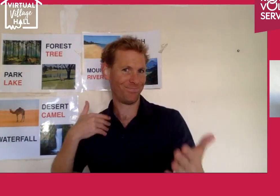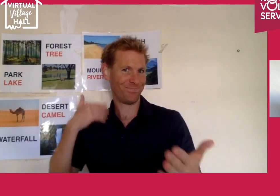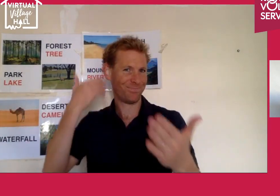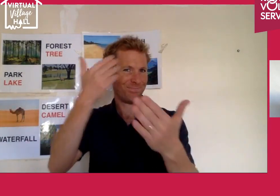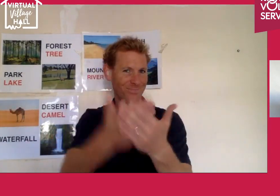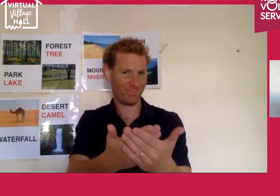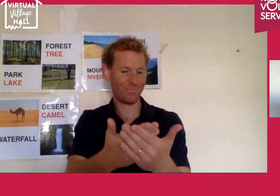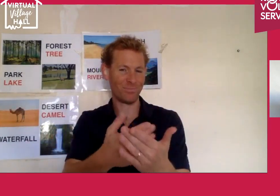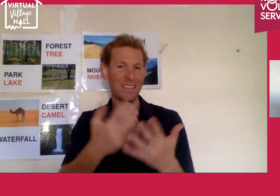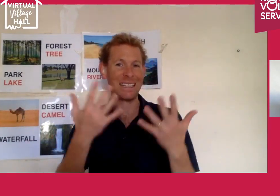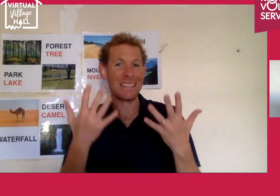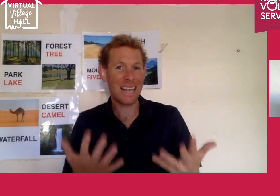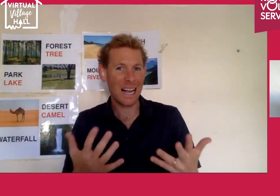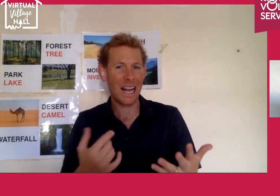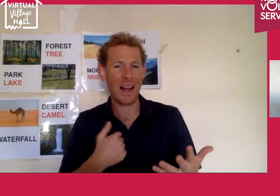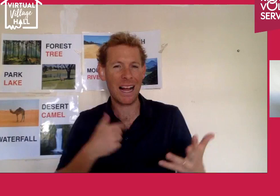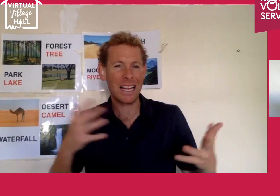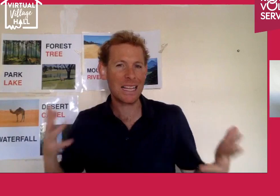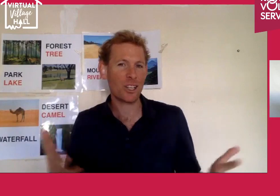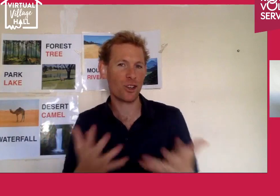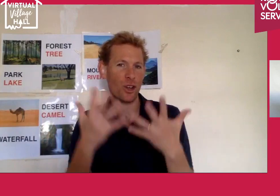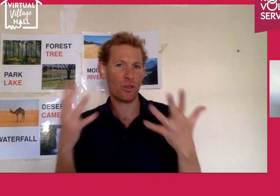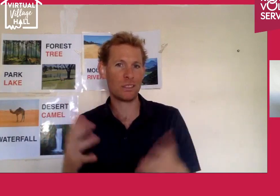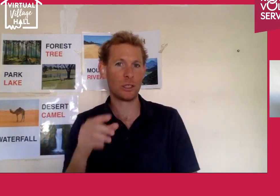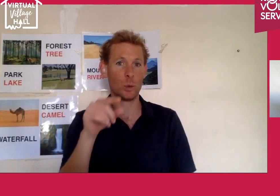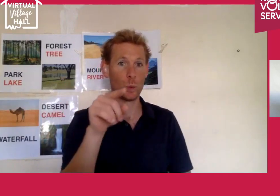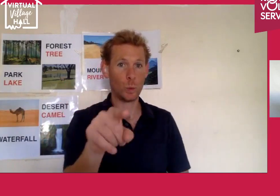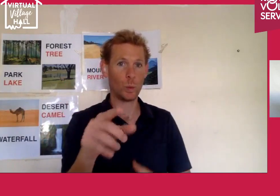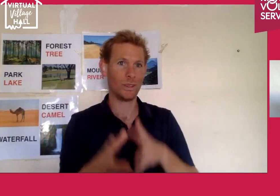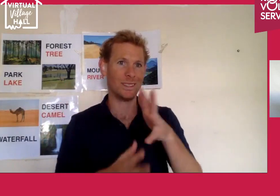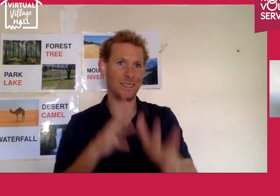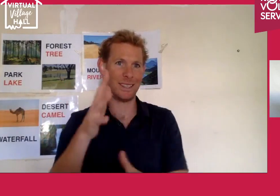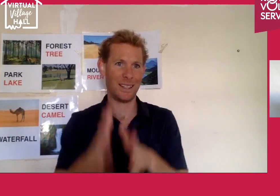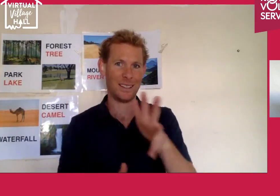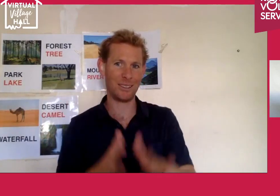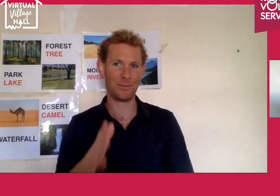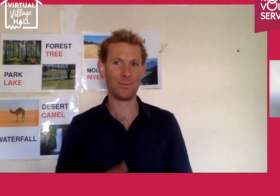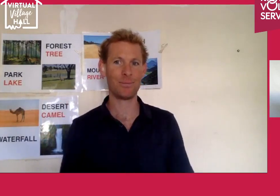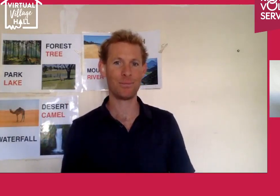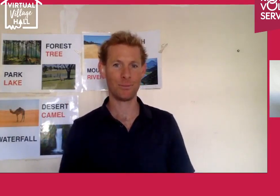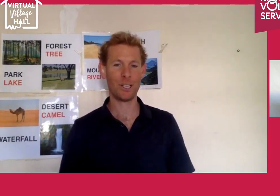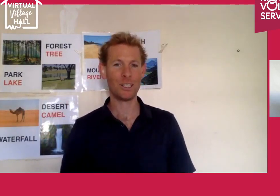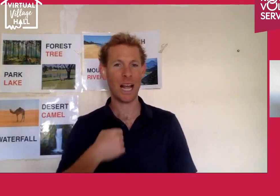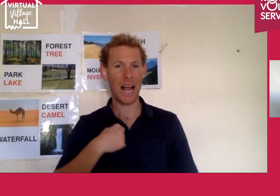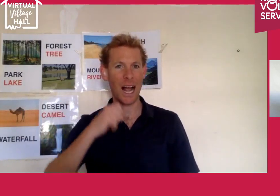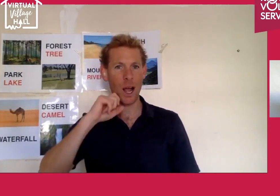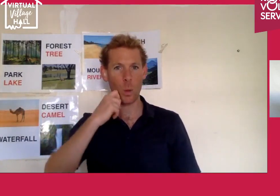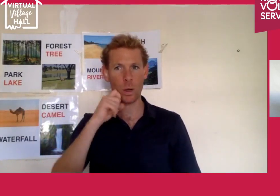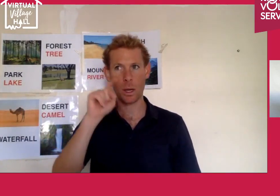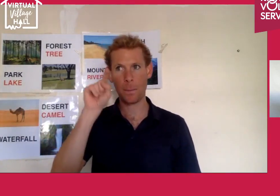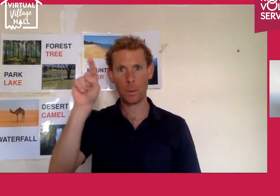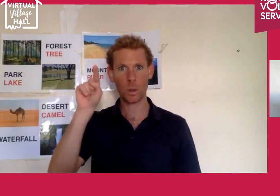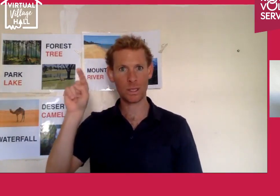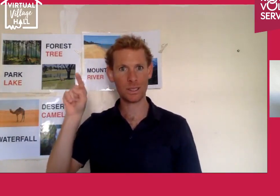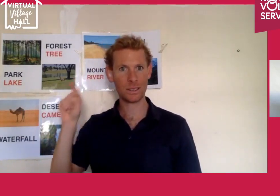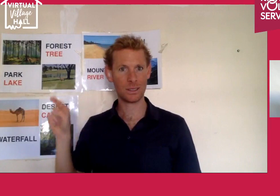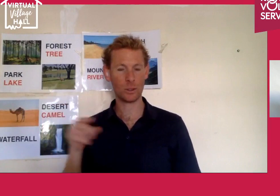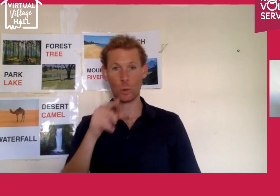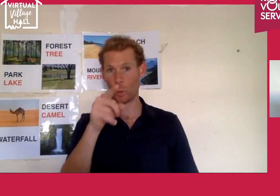So as I sign, I have been signing for quite a long time, so I want to encourage you to sign now. And I'm going